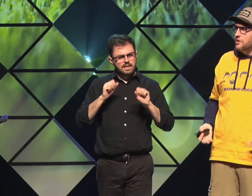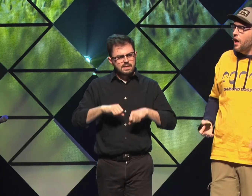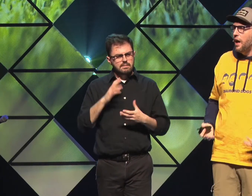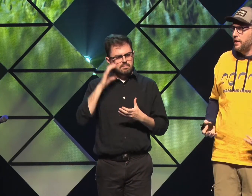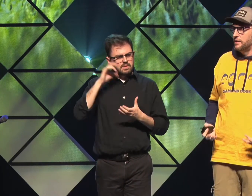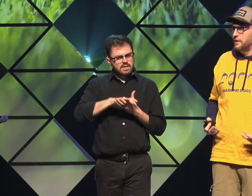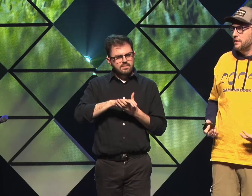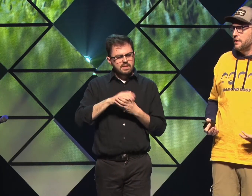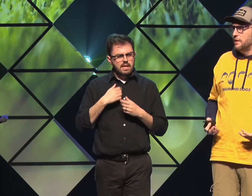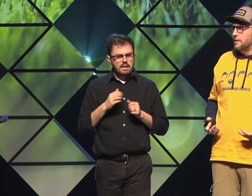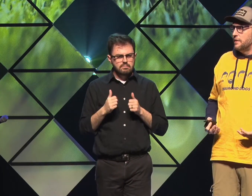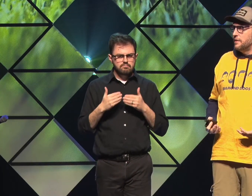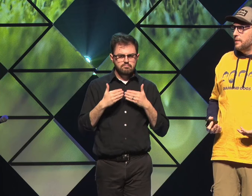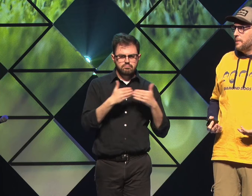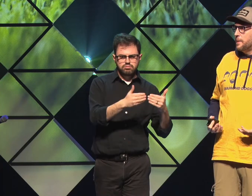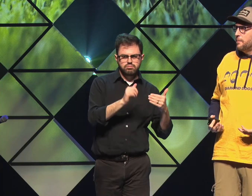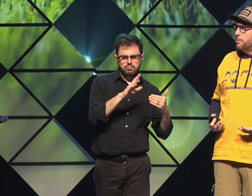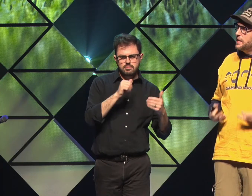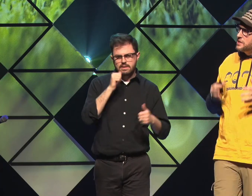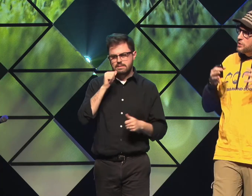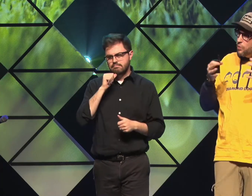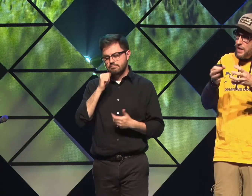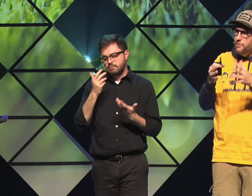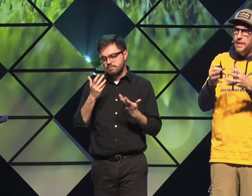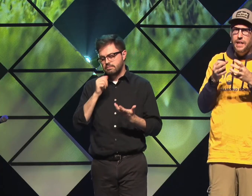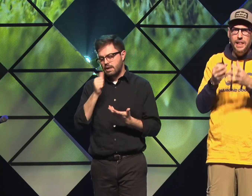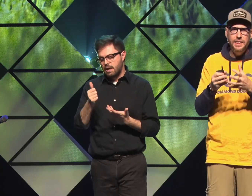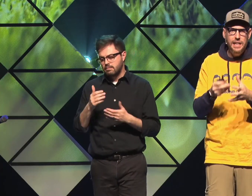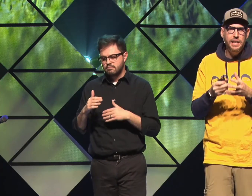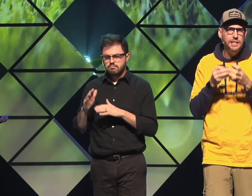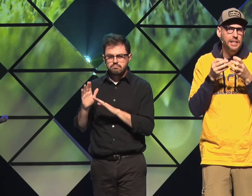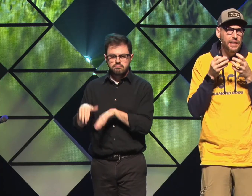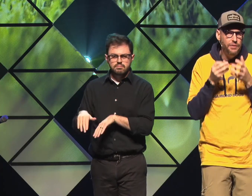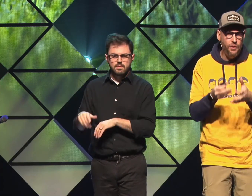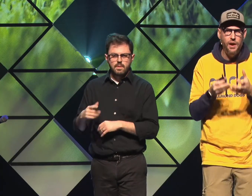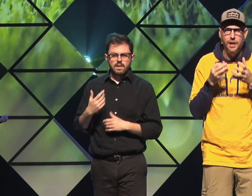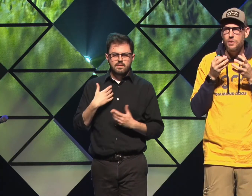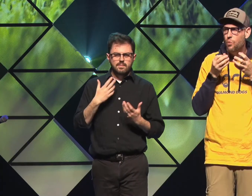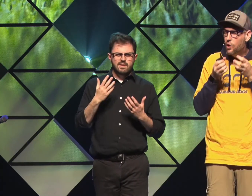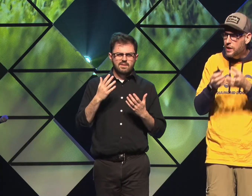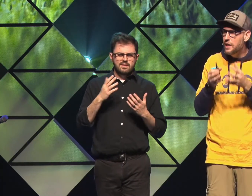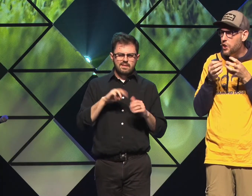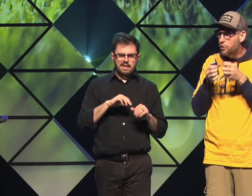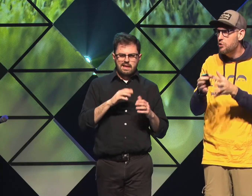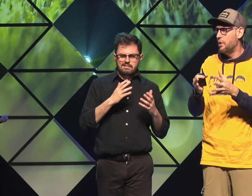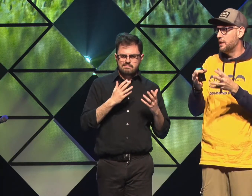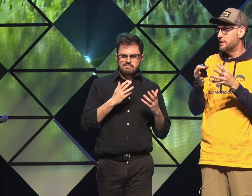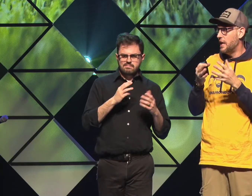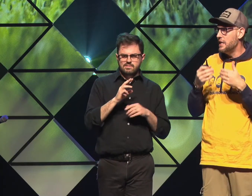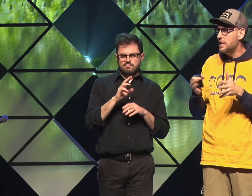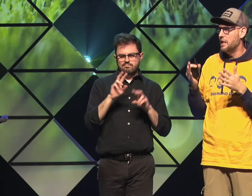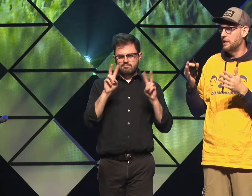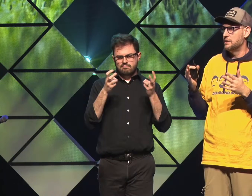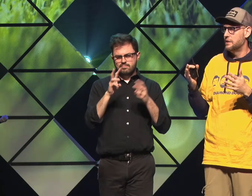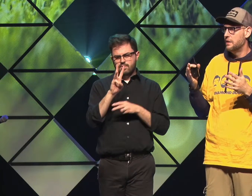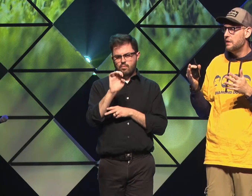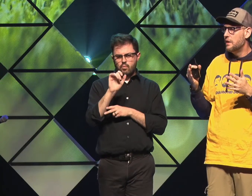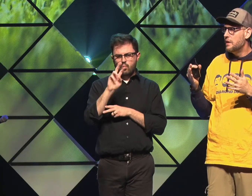I cannot. But it's the weaving that I think is the divine working through us and